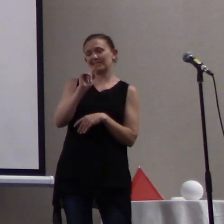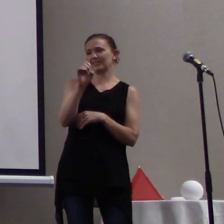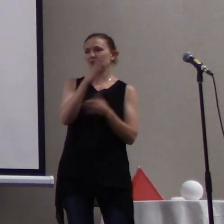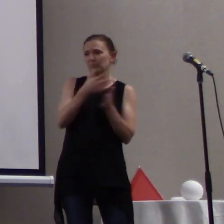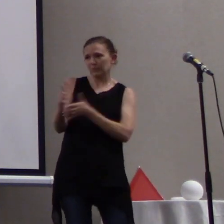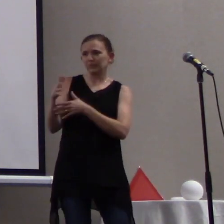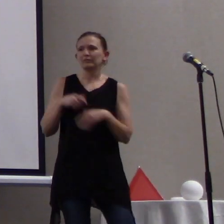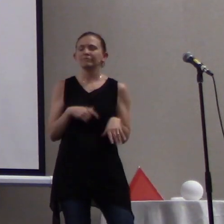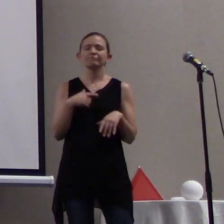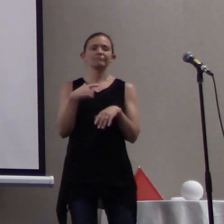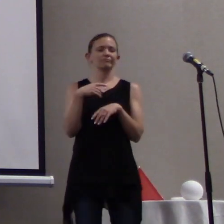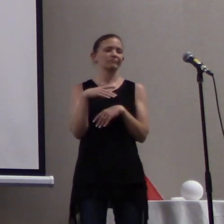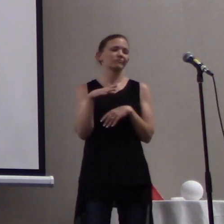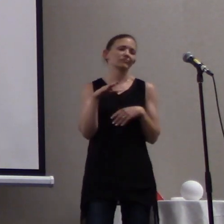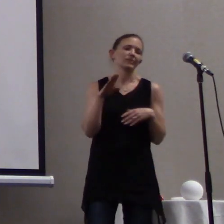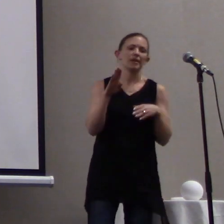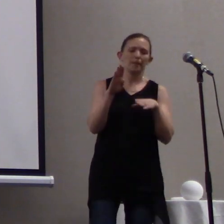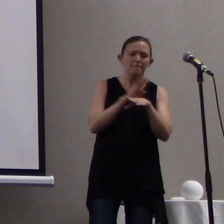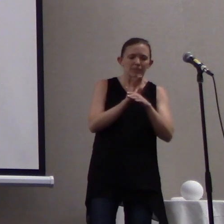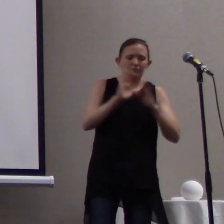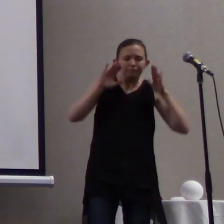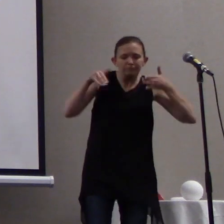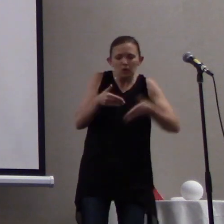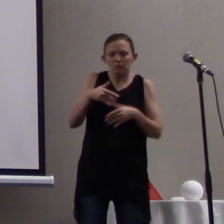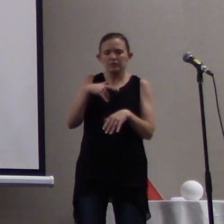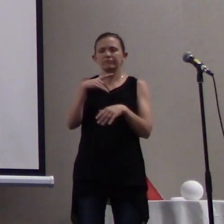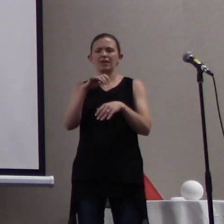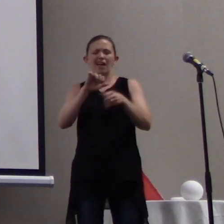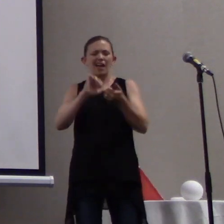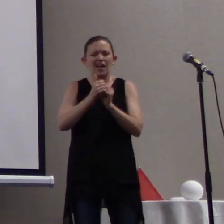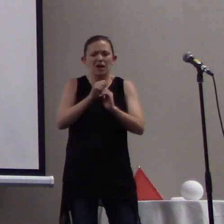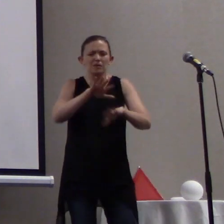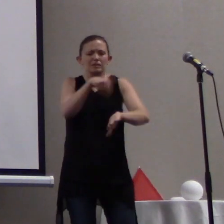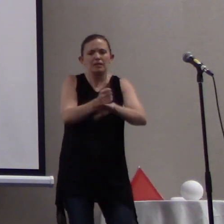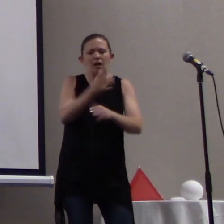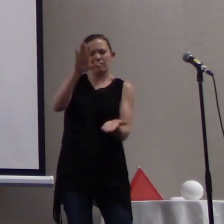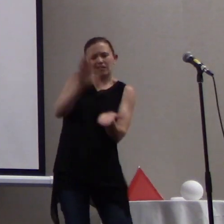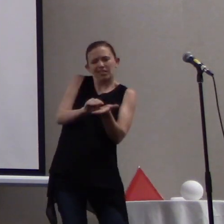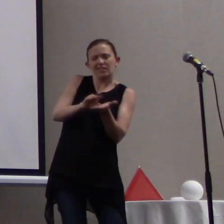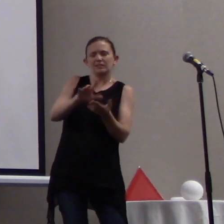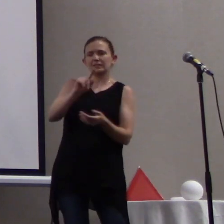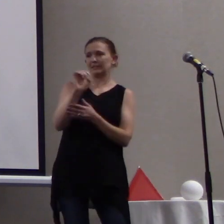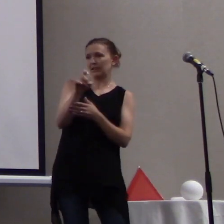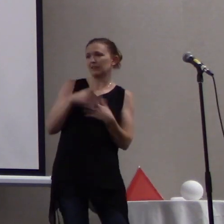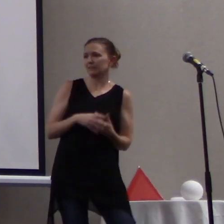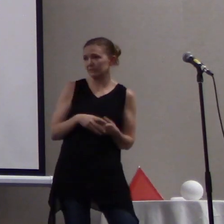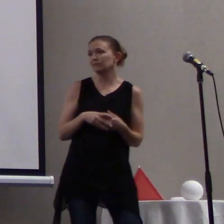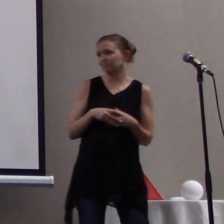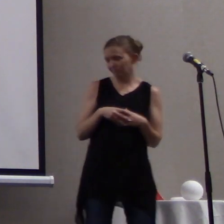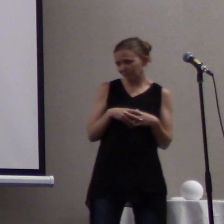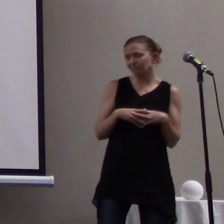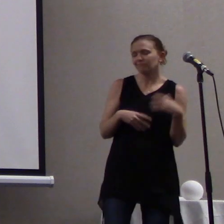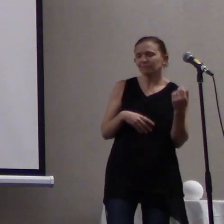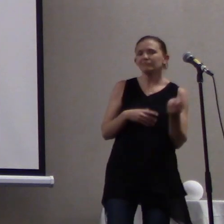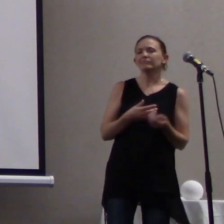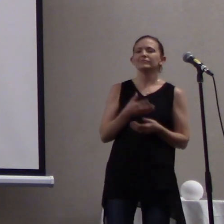taxes, business tax preparation, and focusing on how to set up